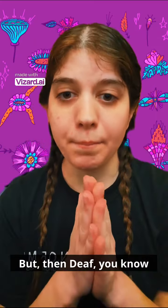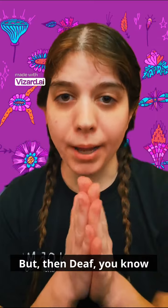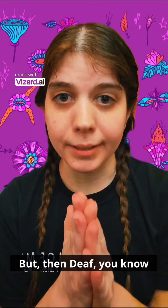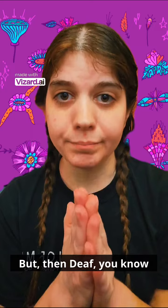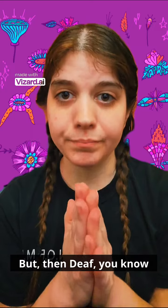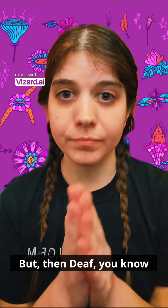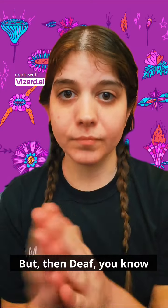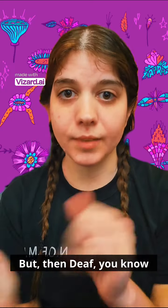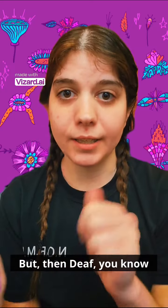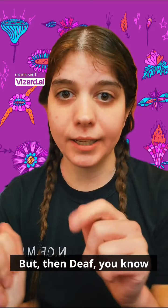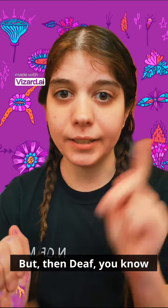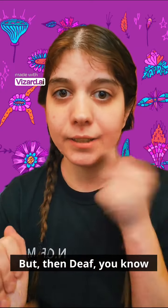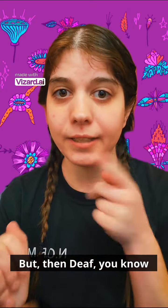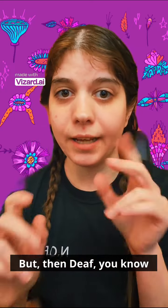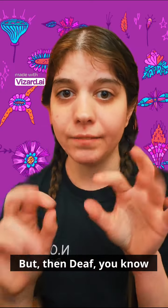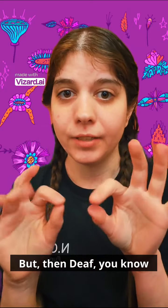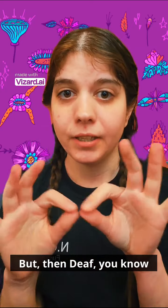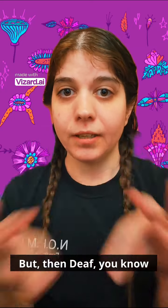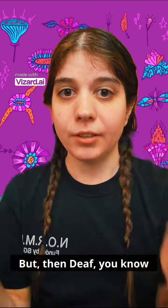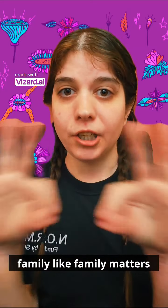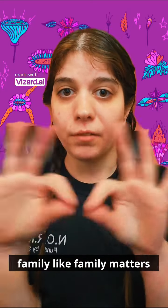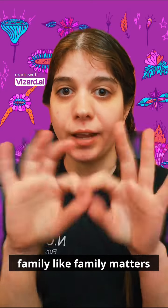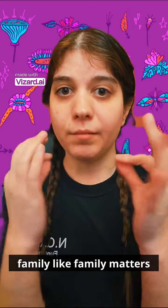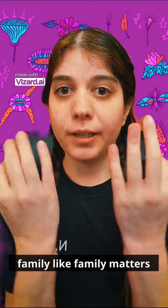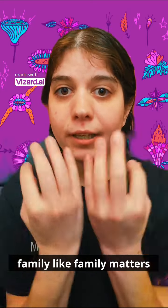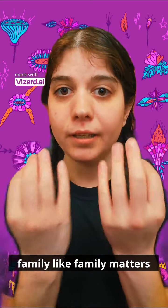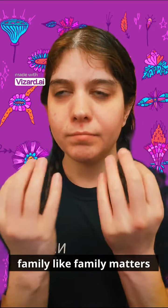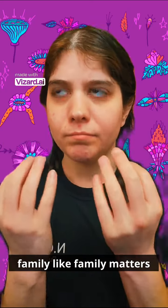But then deaf, family